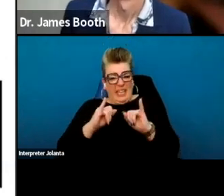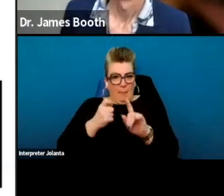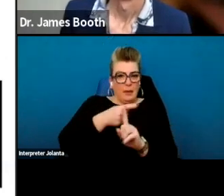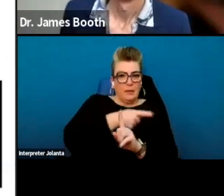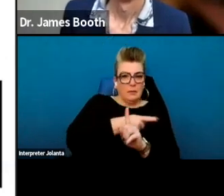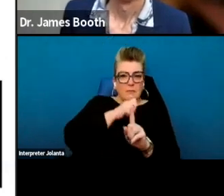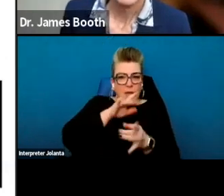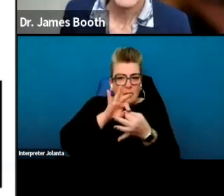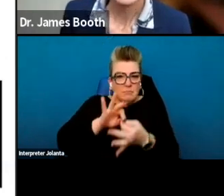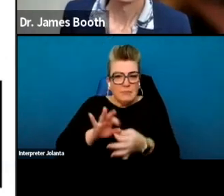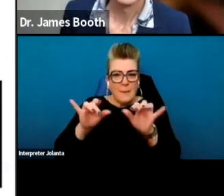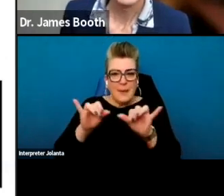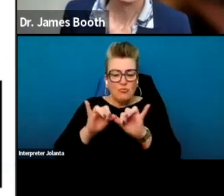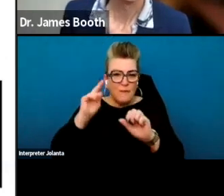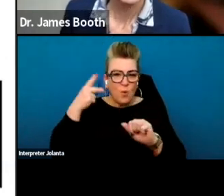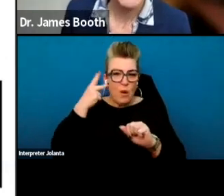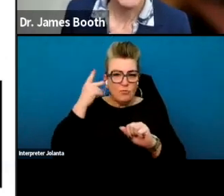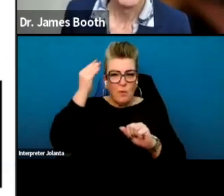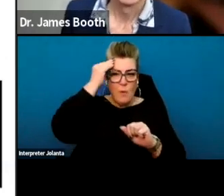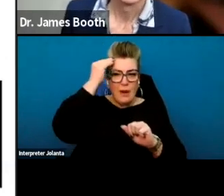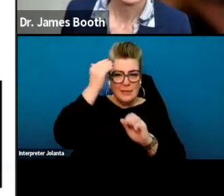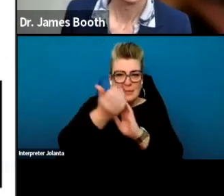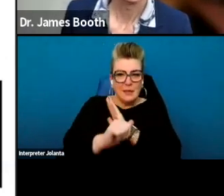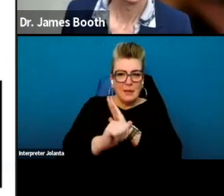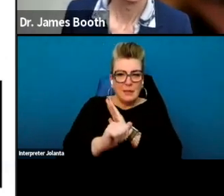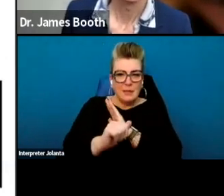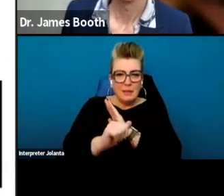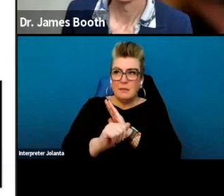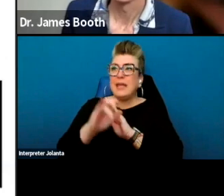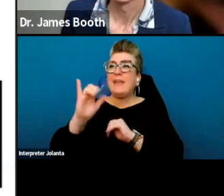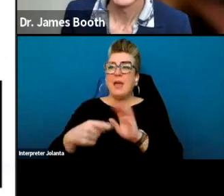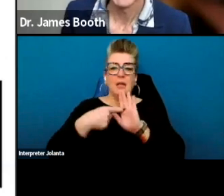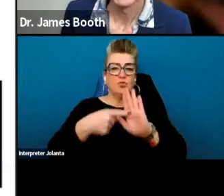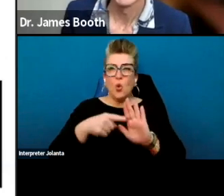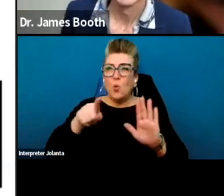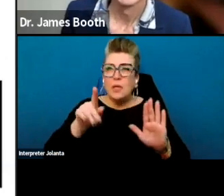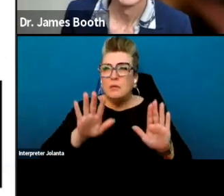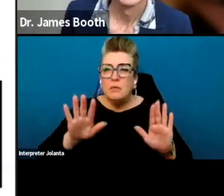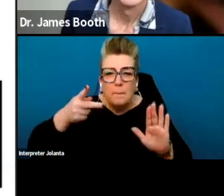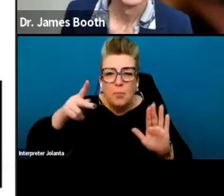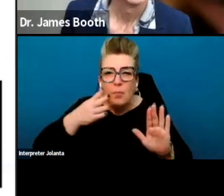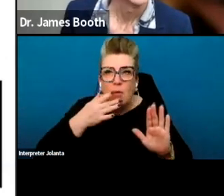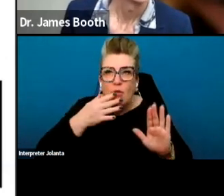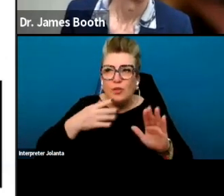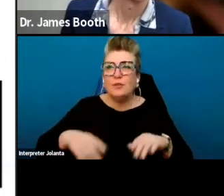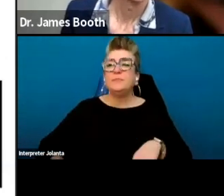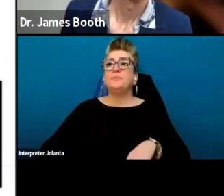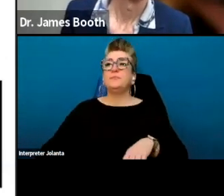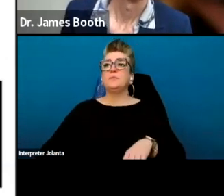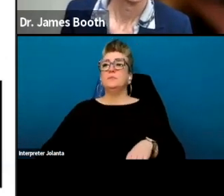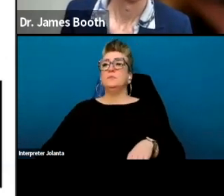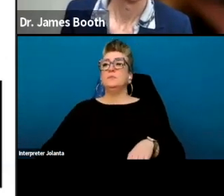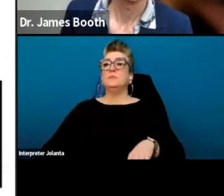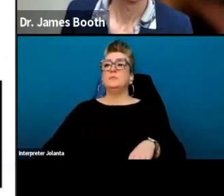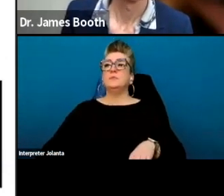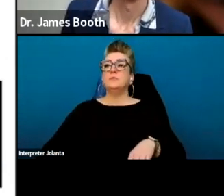of phonological awareness skill. That's indicated here in purple. And then the